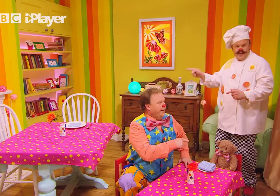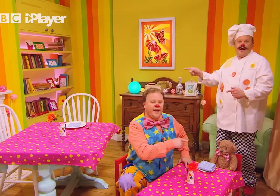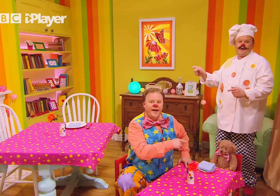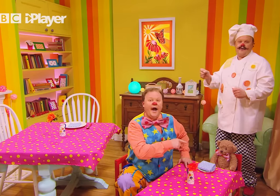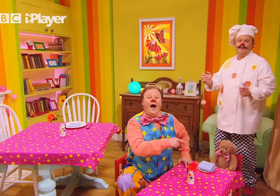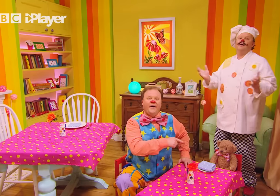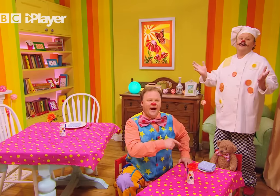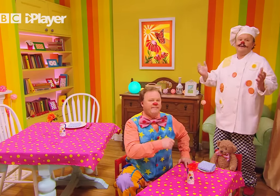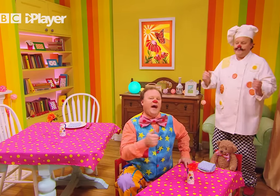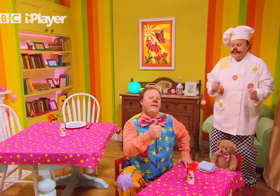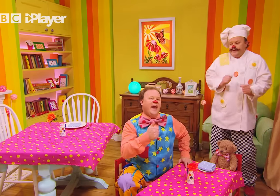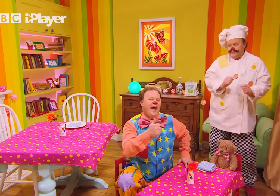there. Okay.